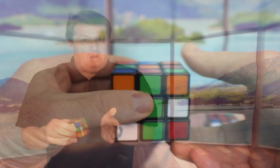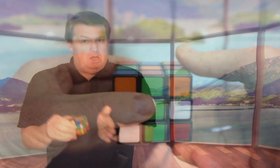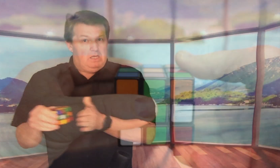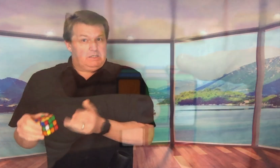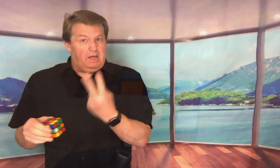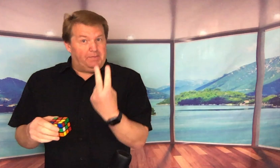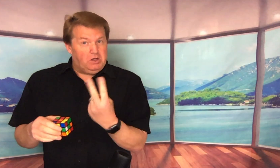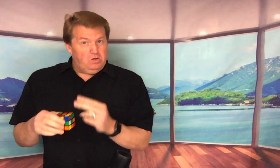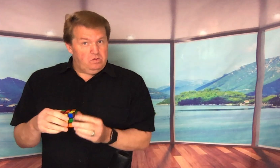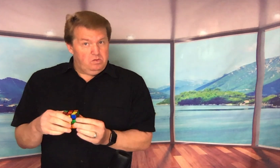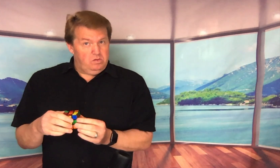Step 2,